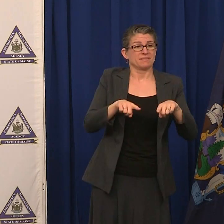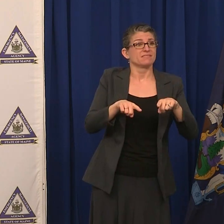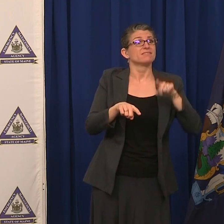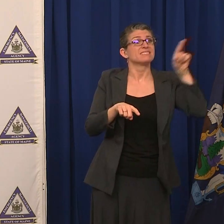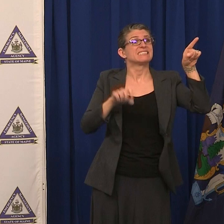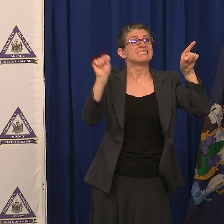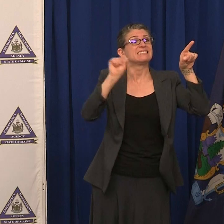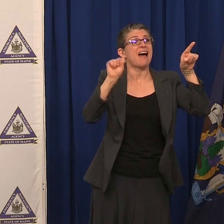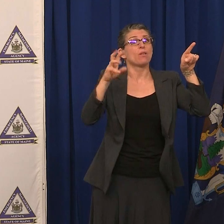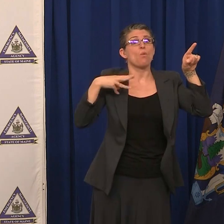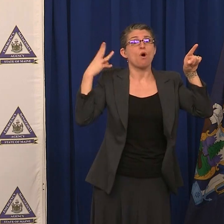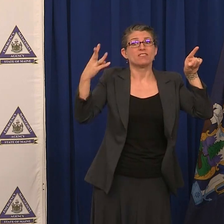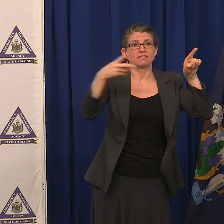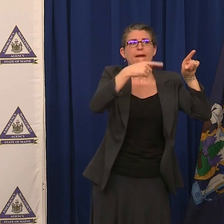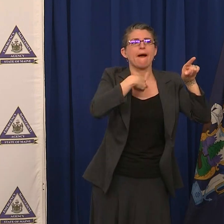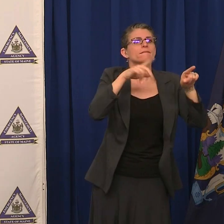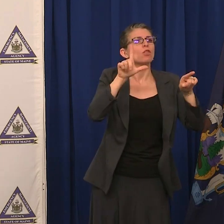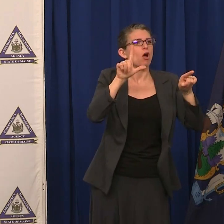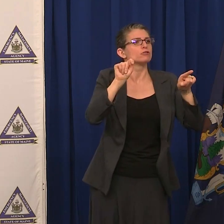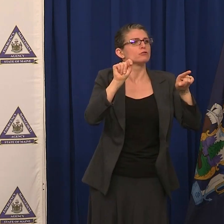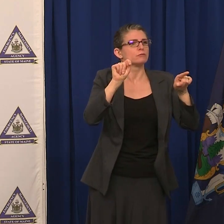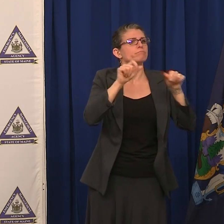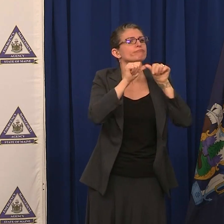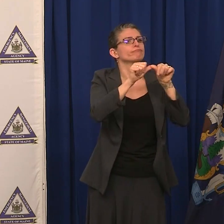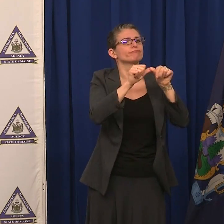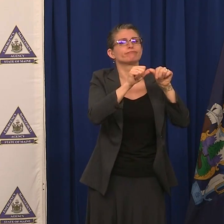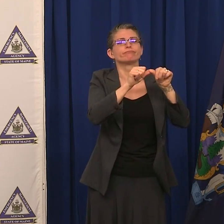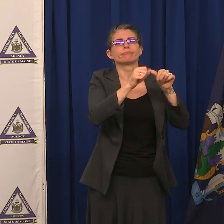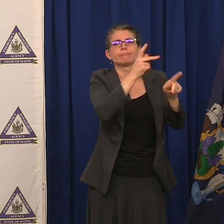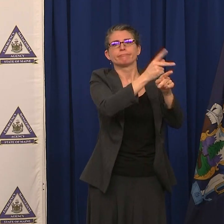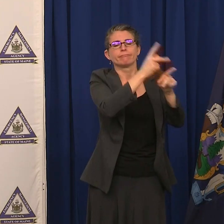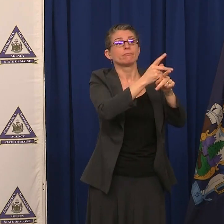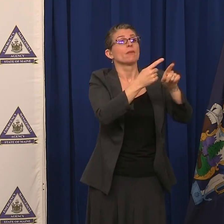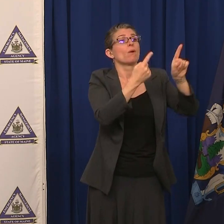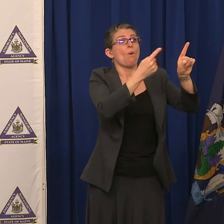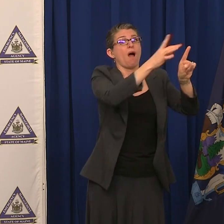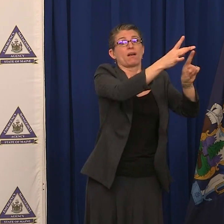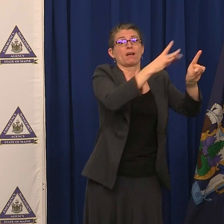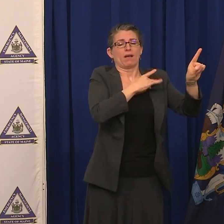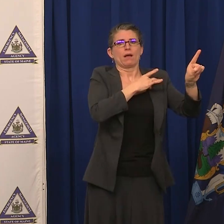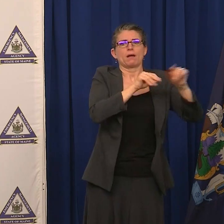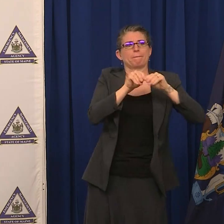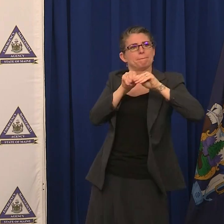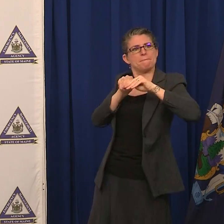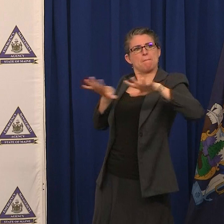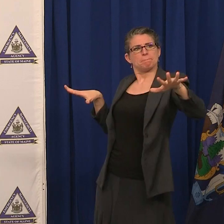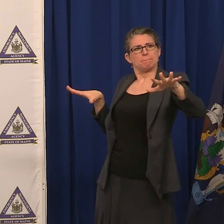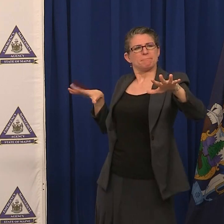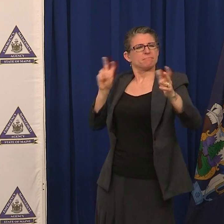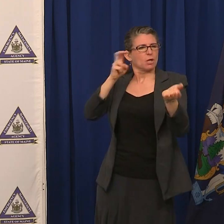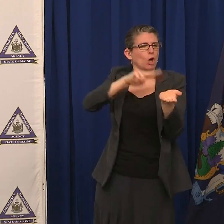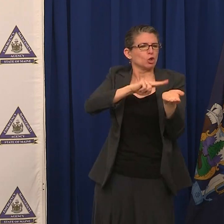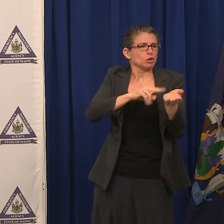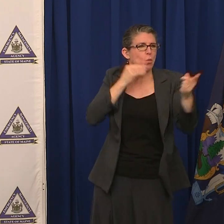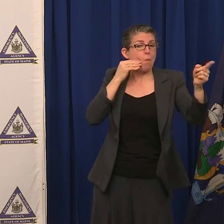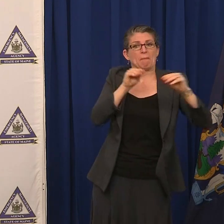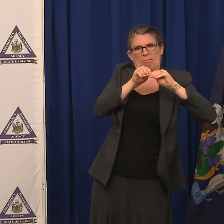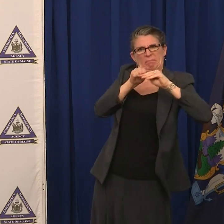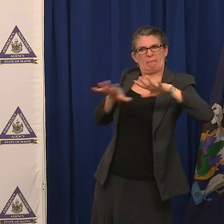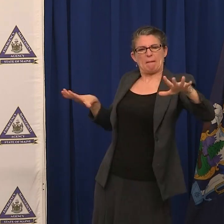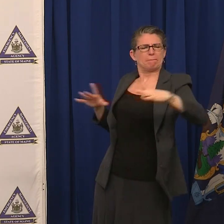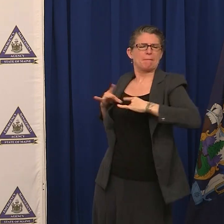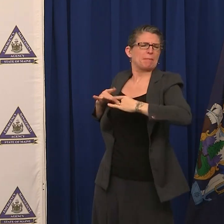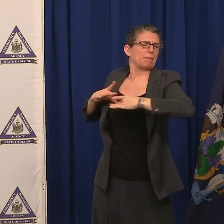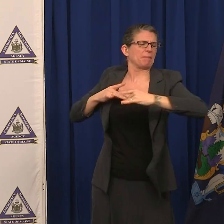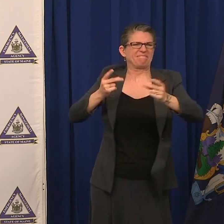high percentage of the individuals in that setting quickly became infected with COVID-19.